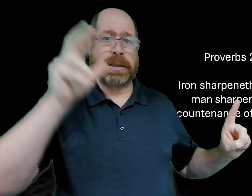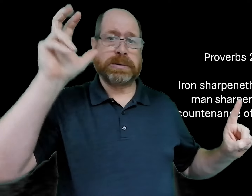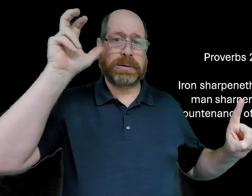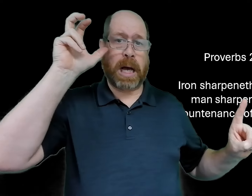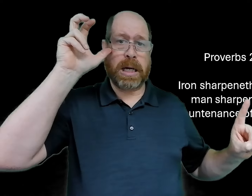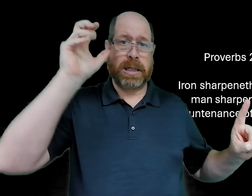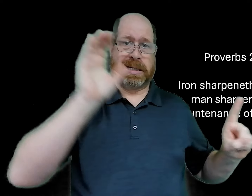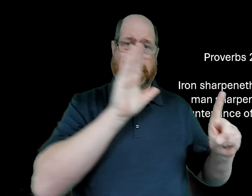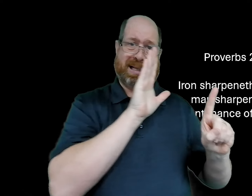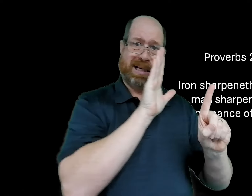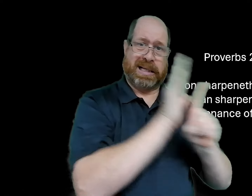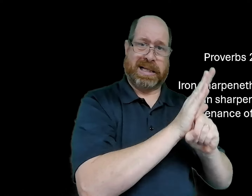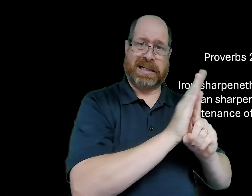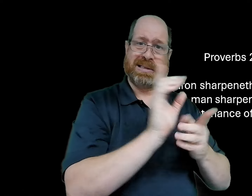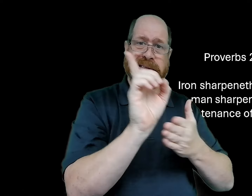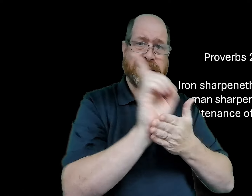other. Satan,